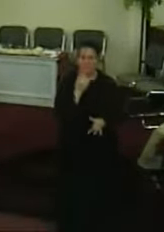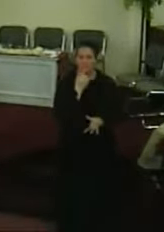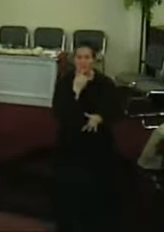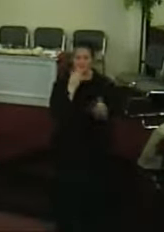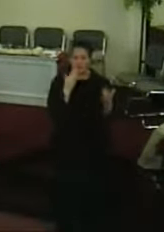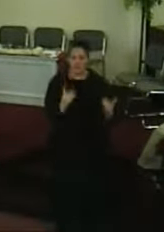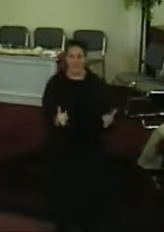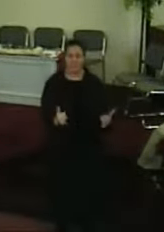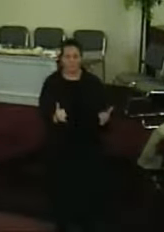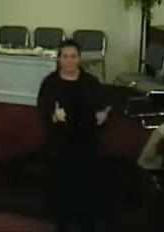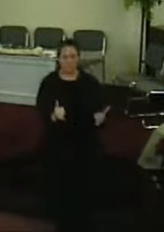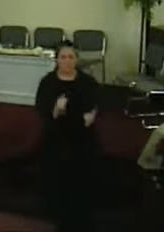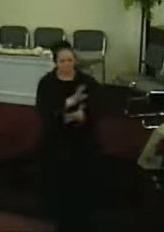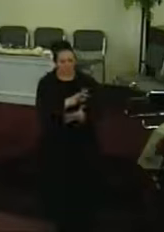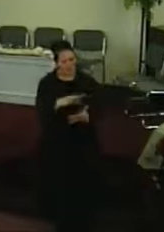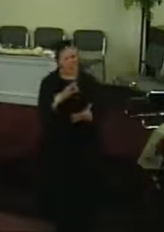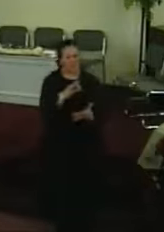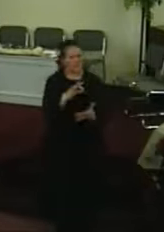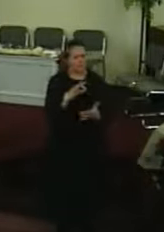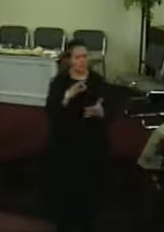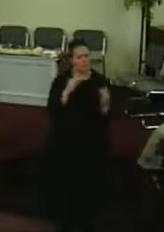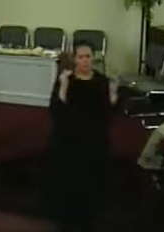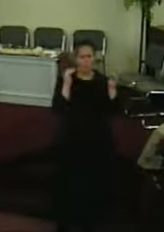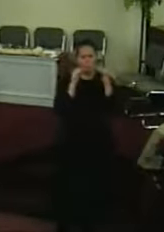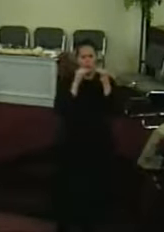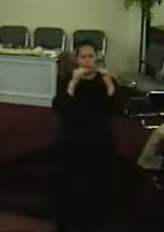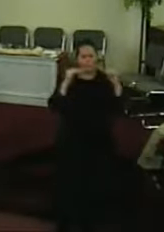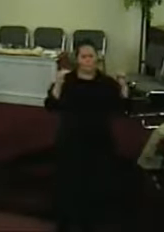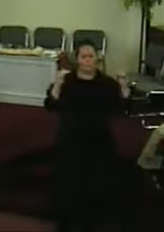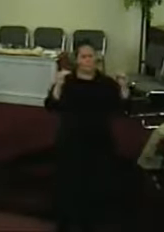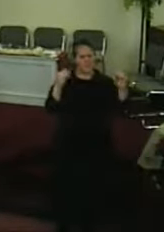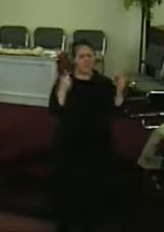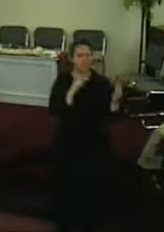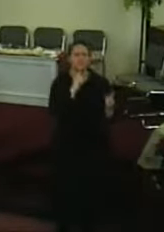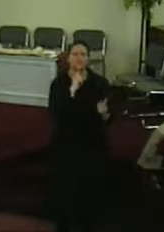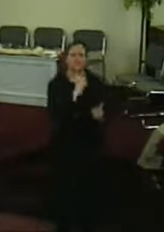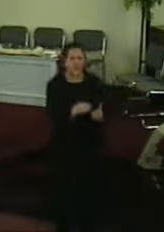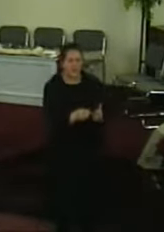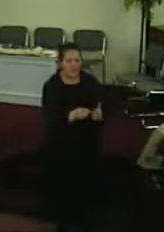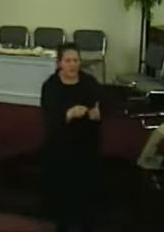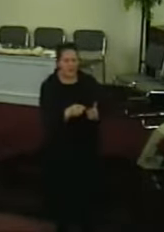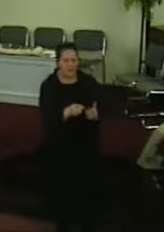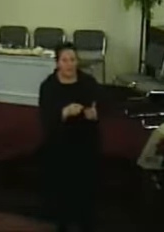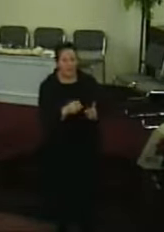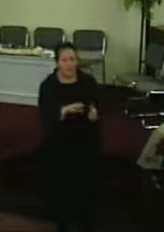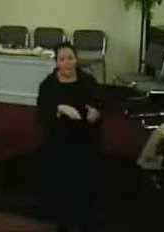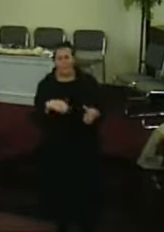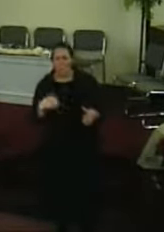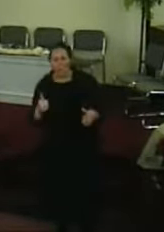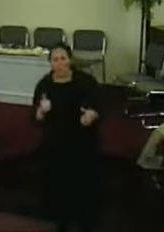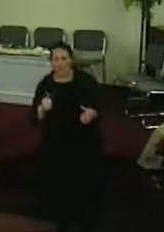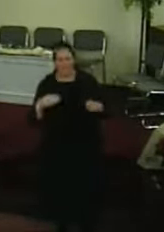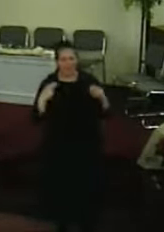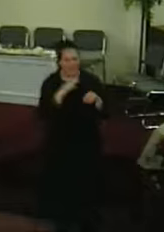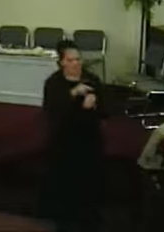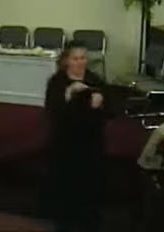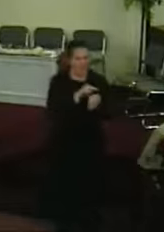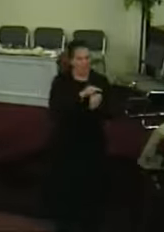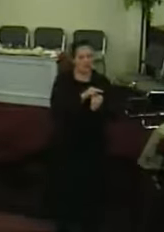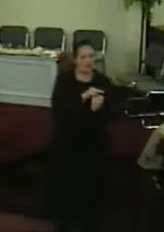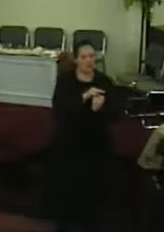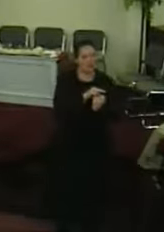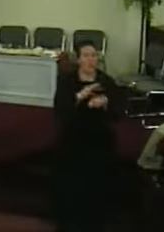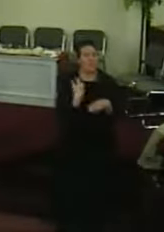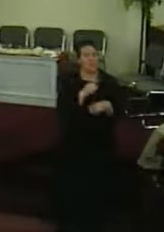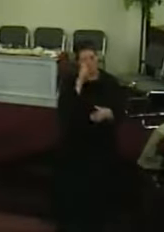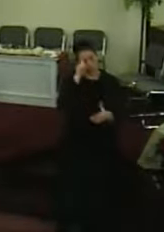world is more real than the natural world. We're here tonight because we believe in a spiritual world. We believe